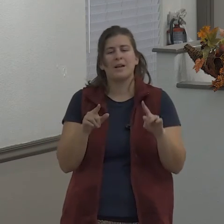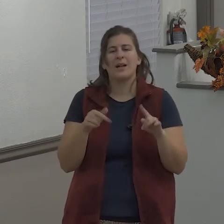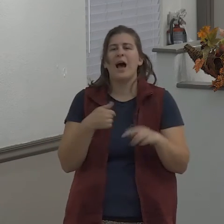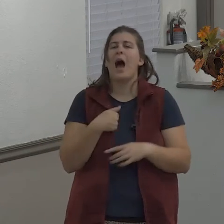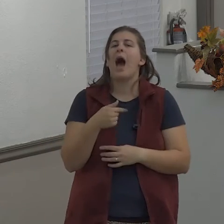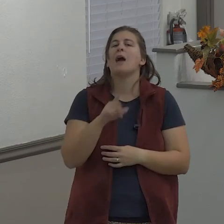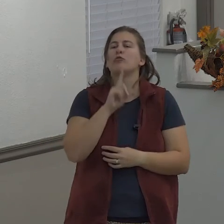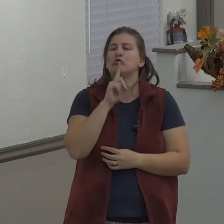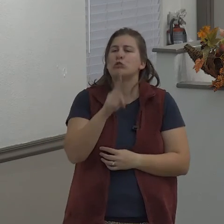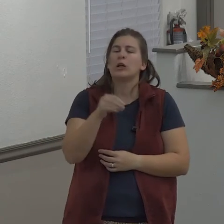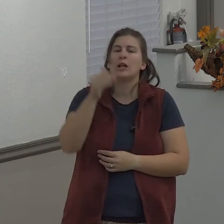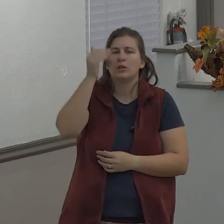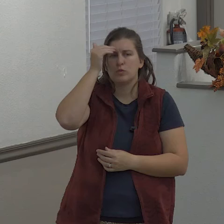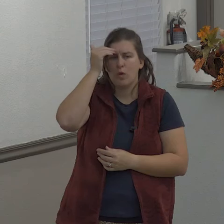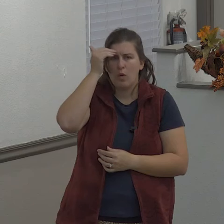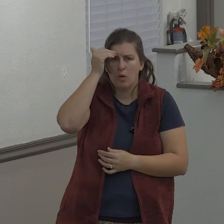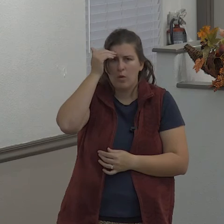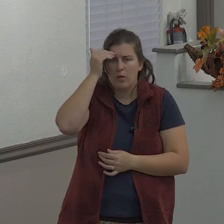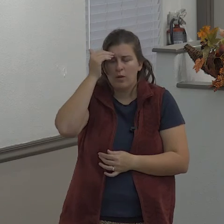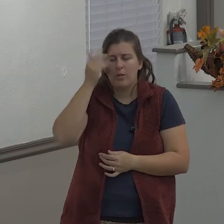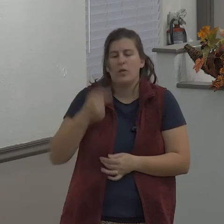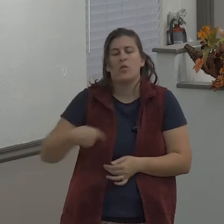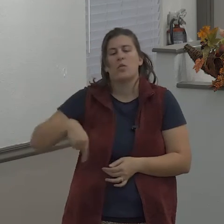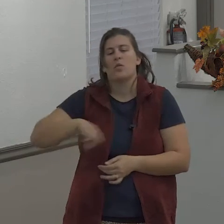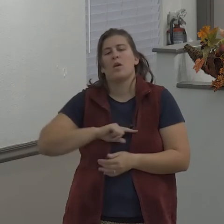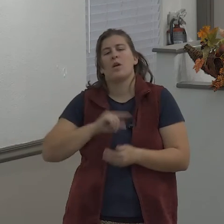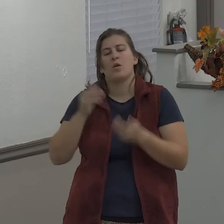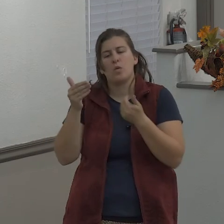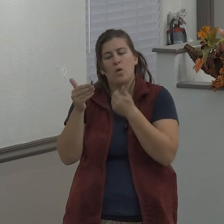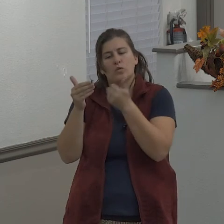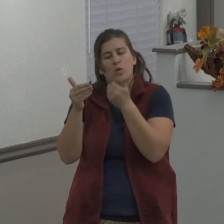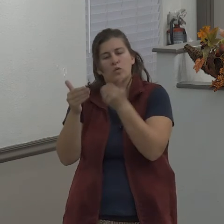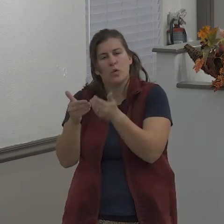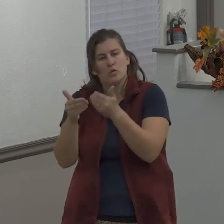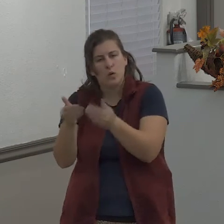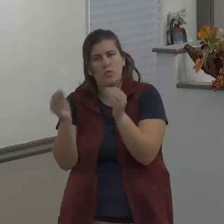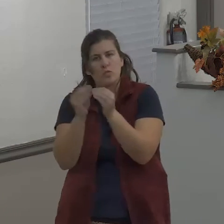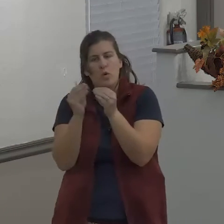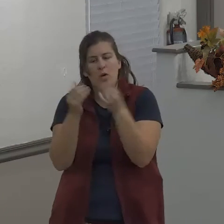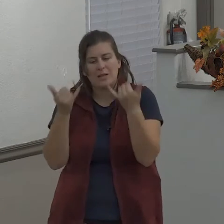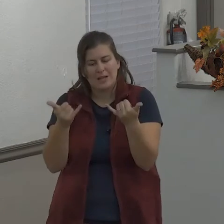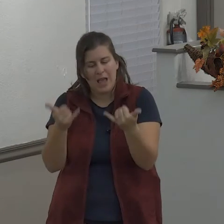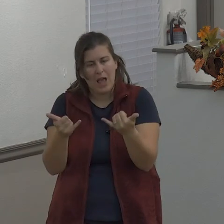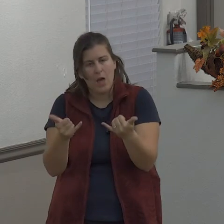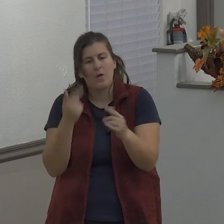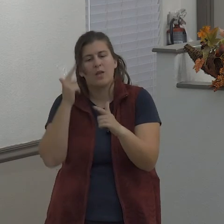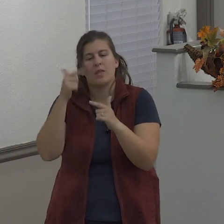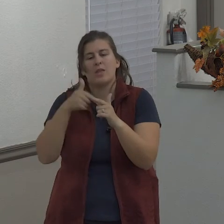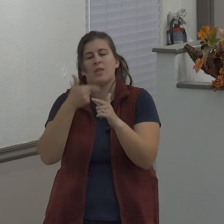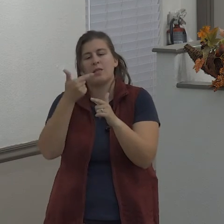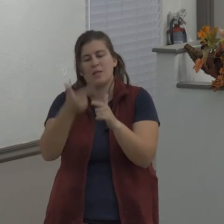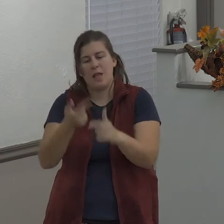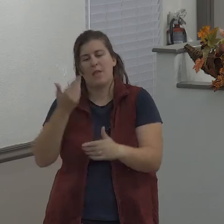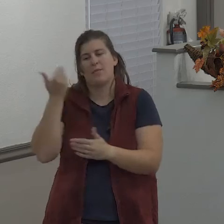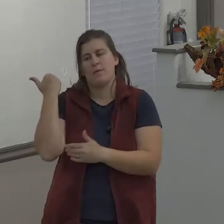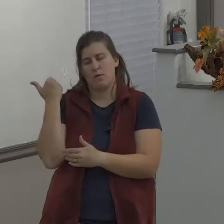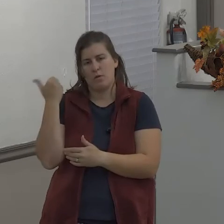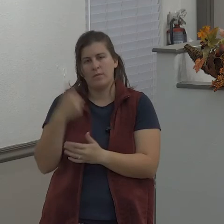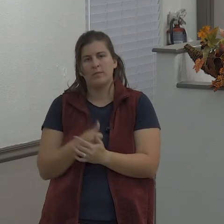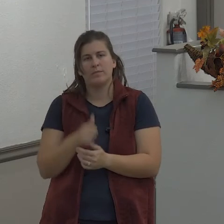But this much I do know is that we're closer today than we were yesterday.